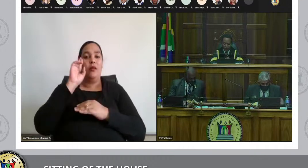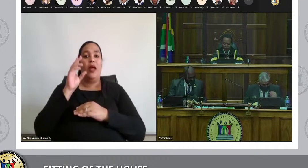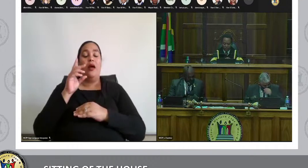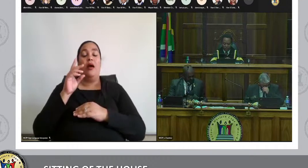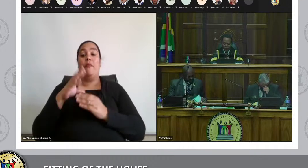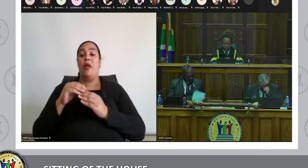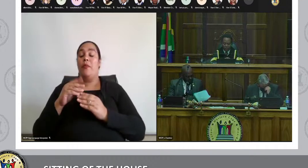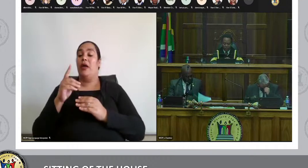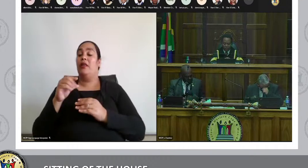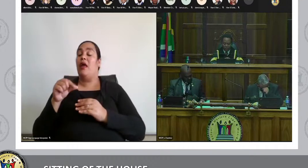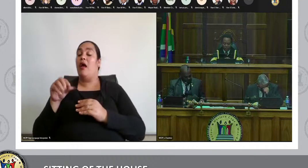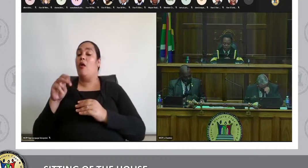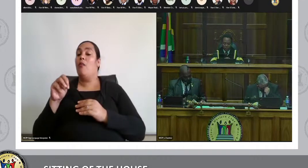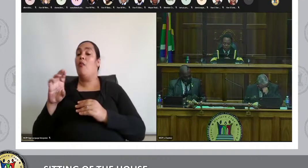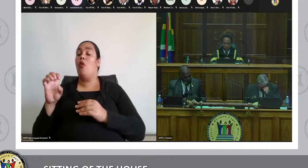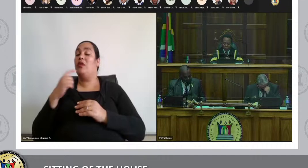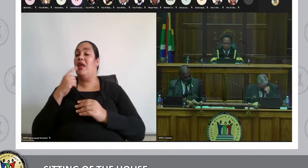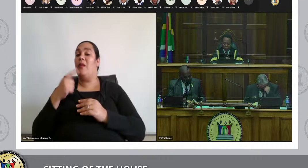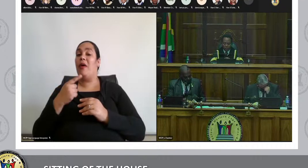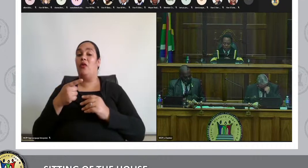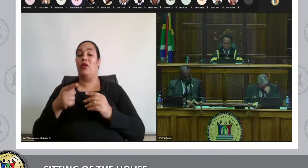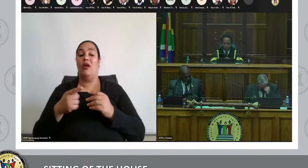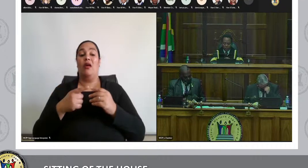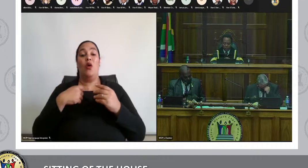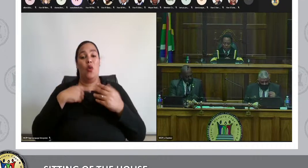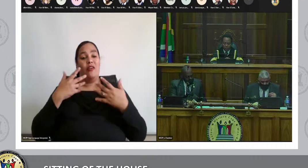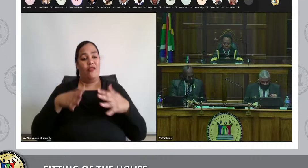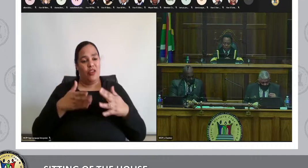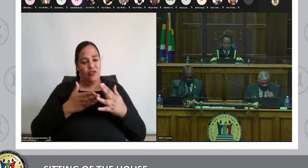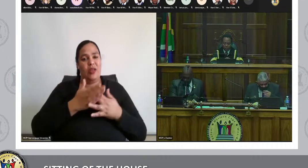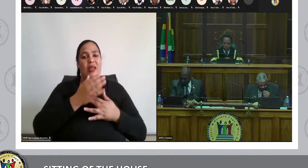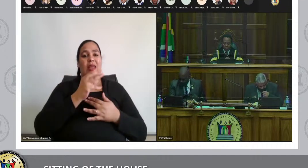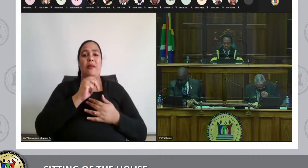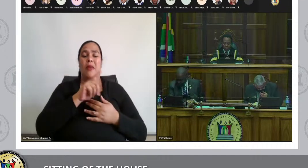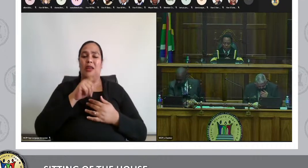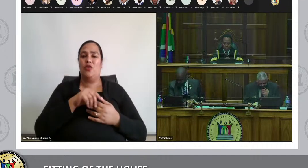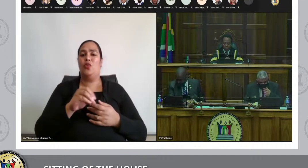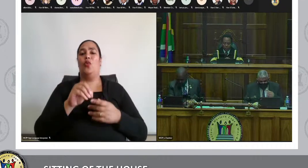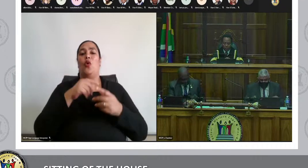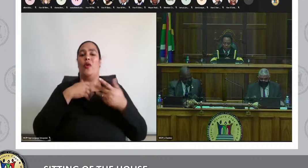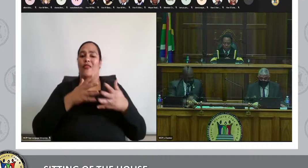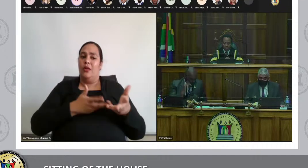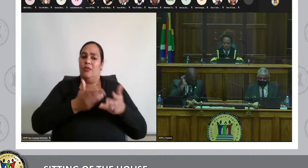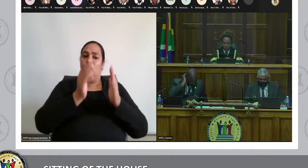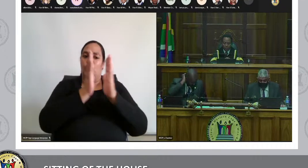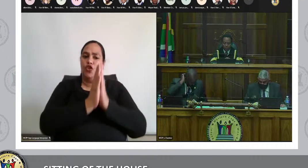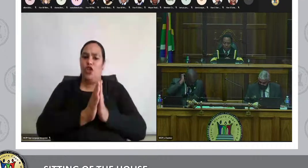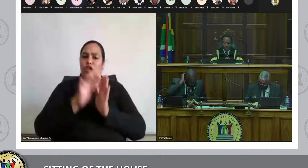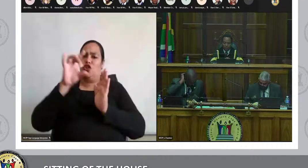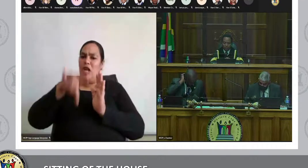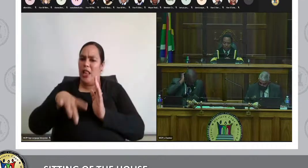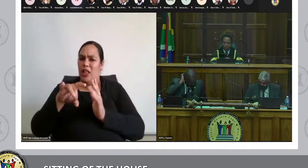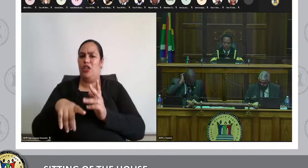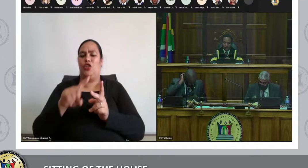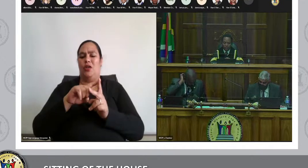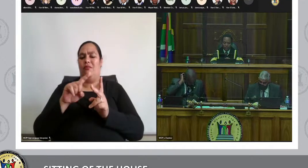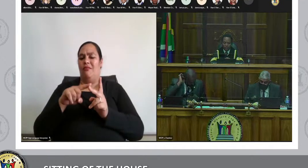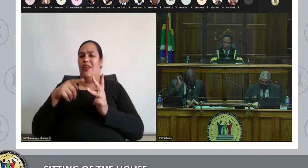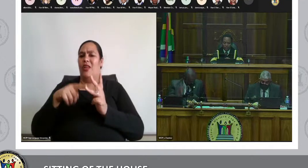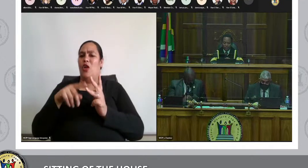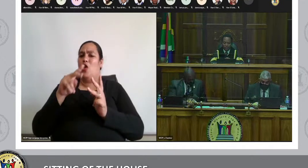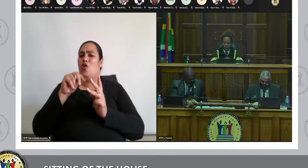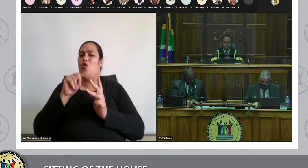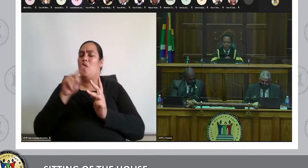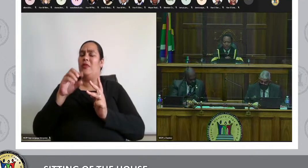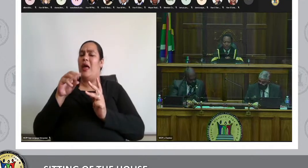about also again the issue of the inaccessibility. We have been to the Imizamo Yetu, we have engaged with the churches in Kailicha, we have been to the Nomzamo